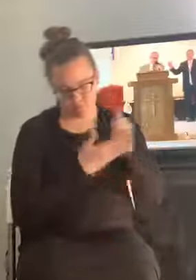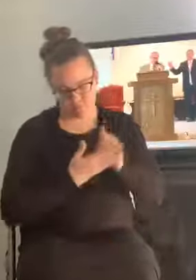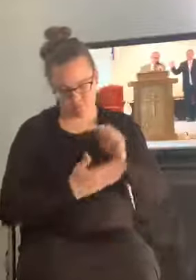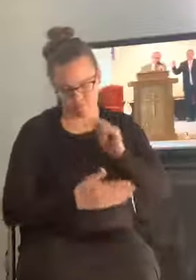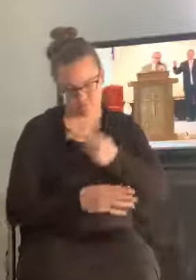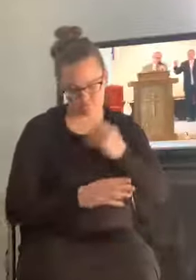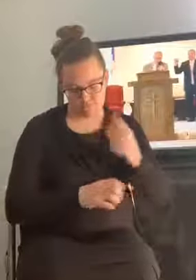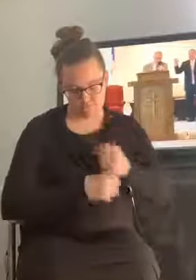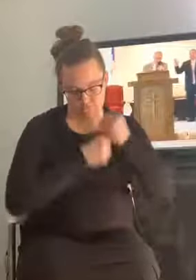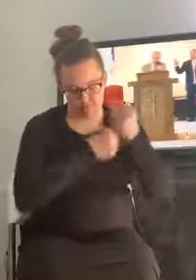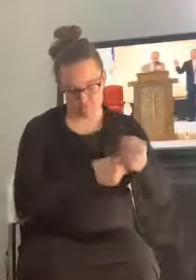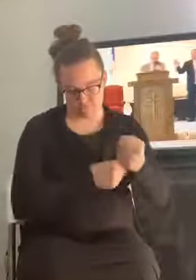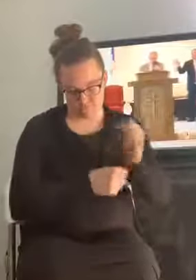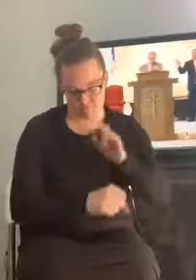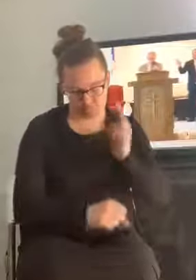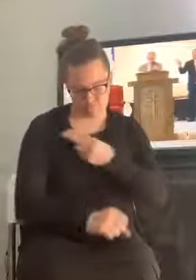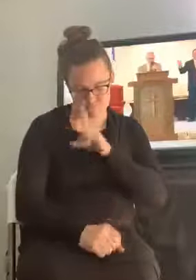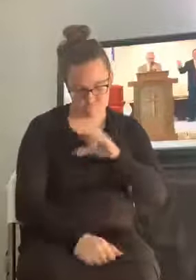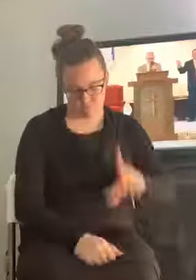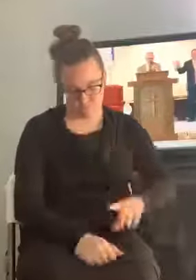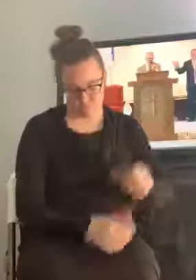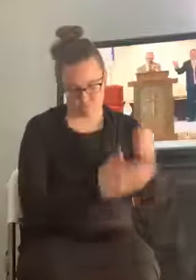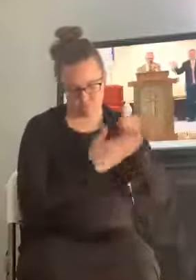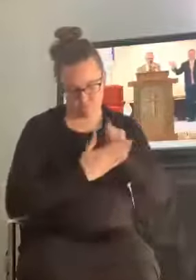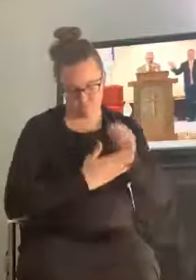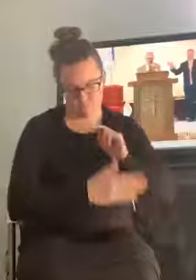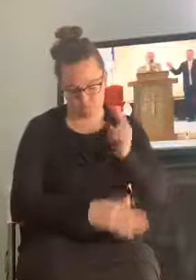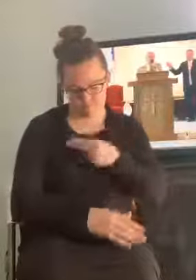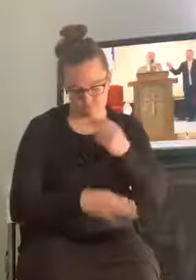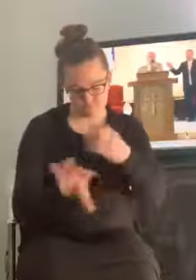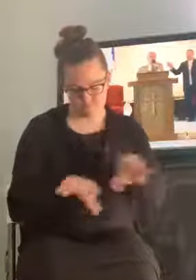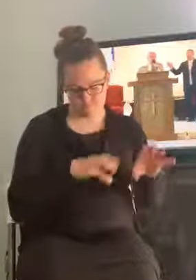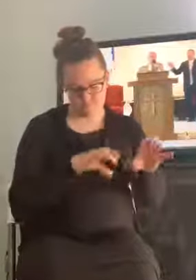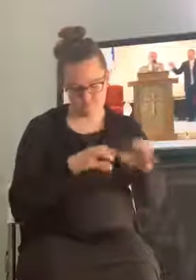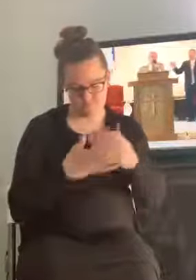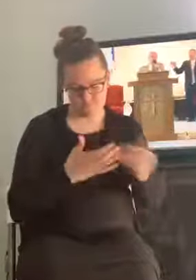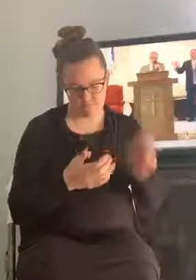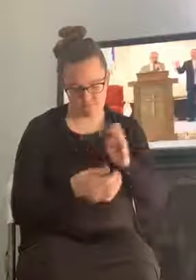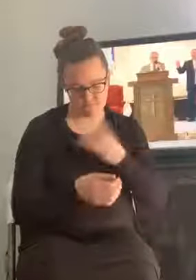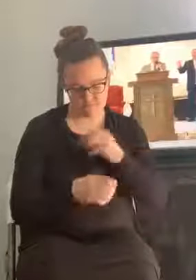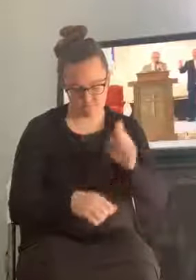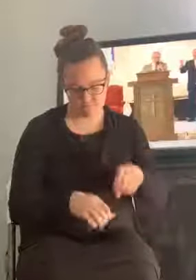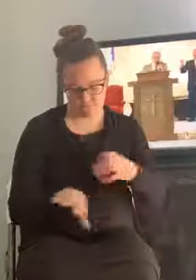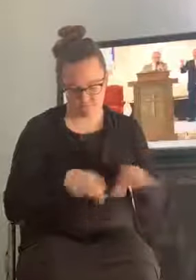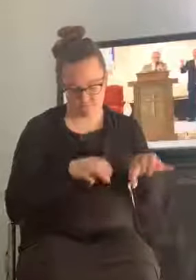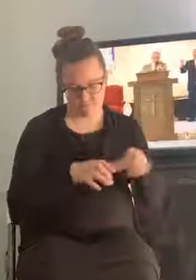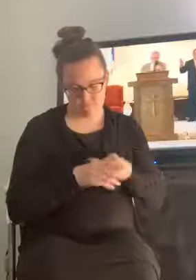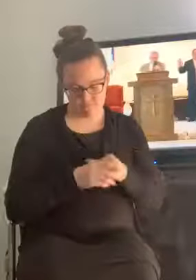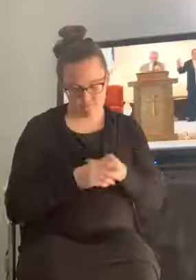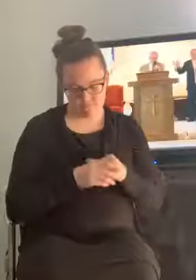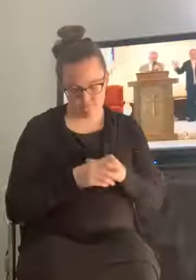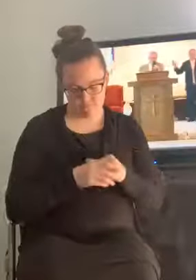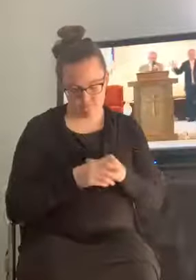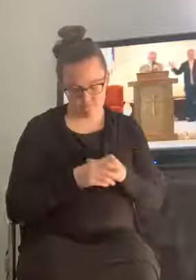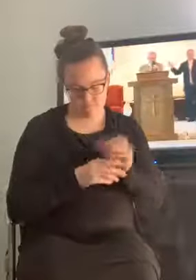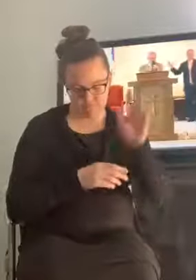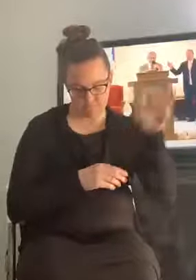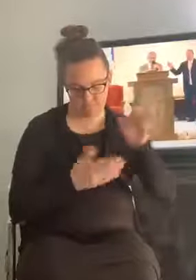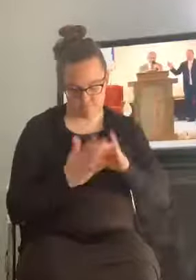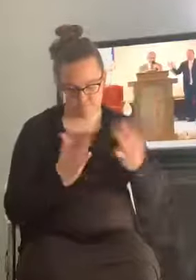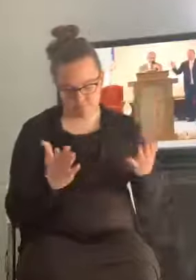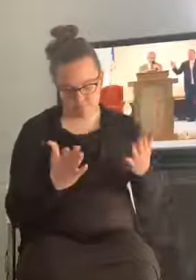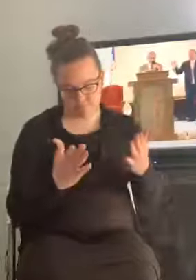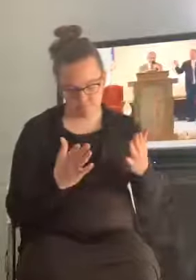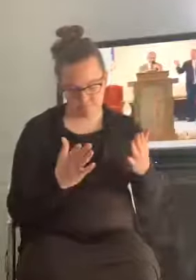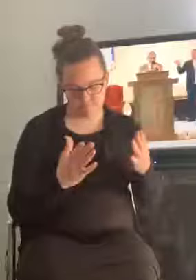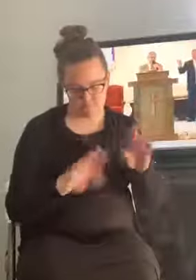us, O Lord. Lord, help us to do the things that we need to do so that the word can be fulfilled in us.